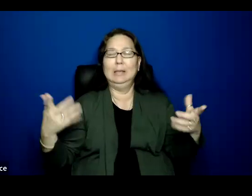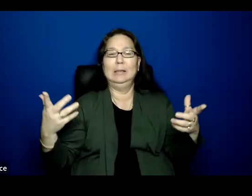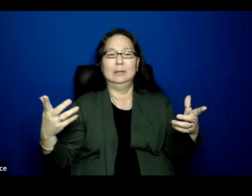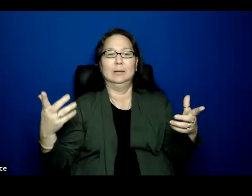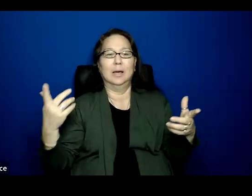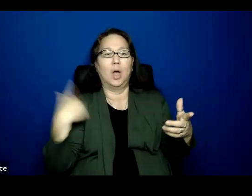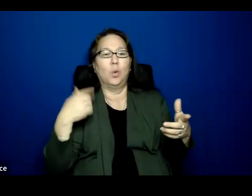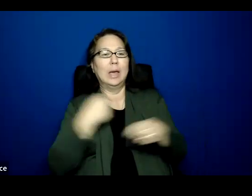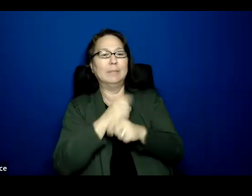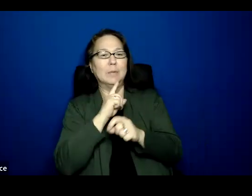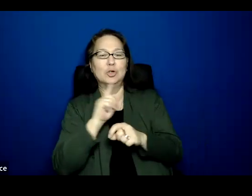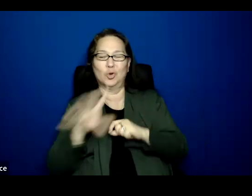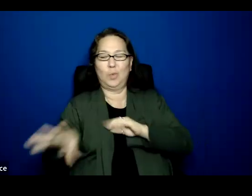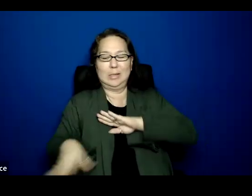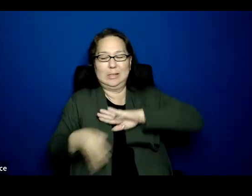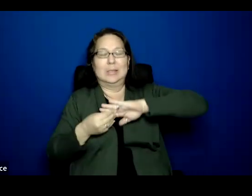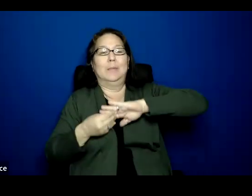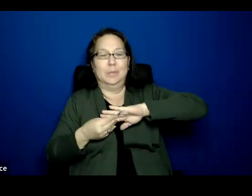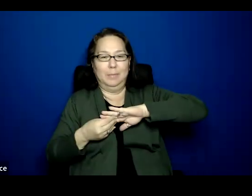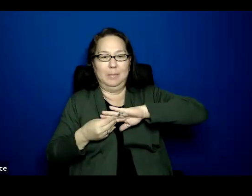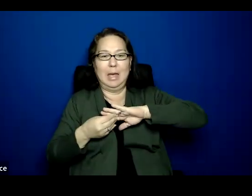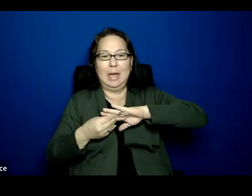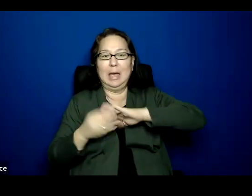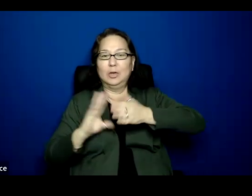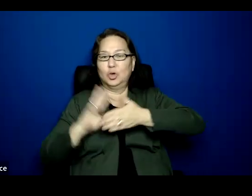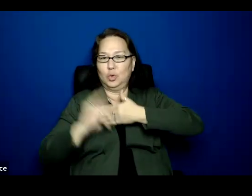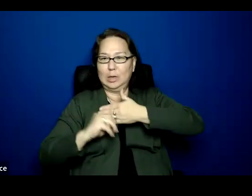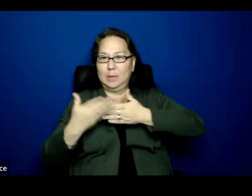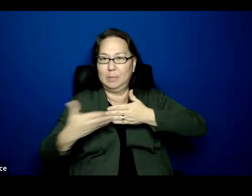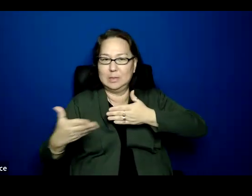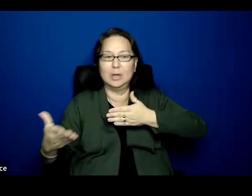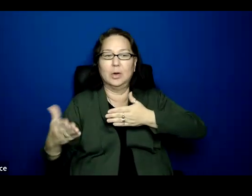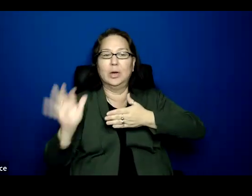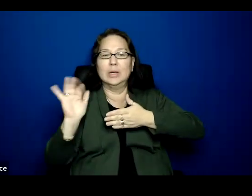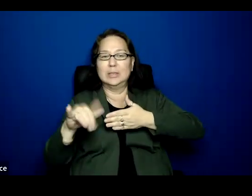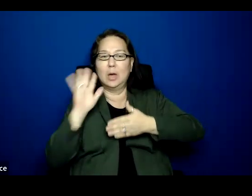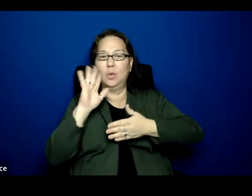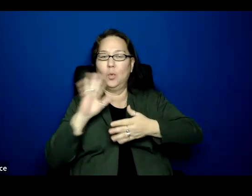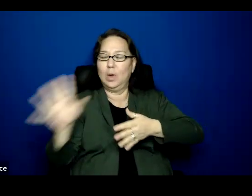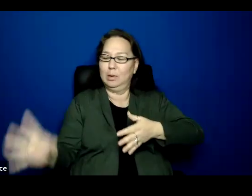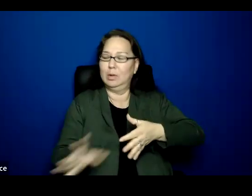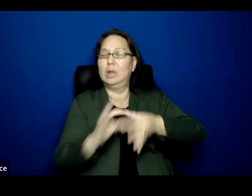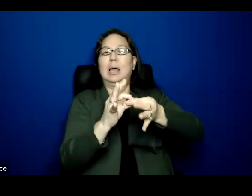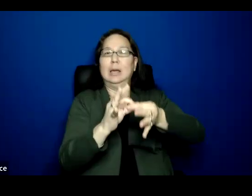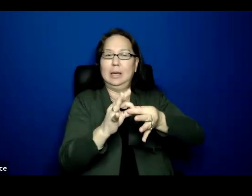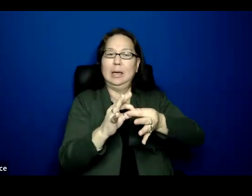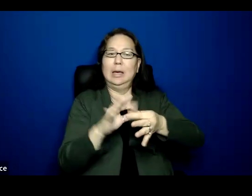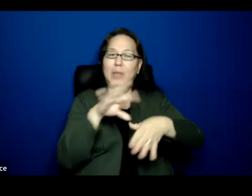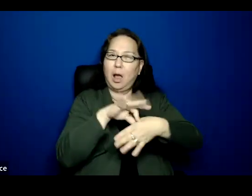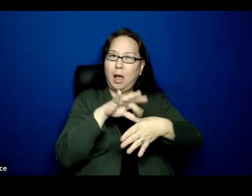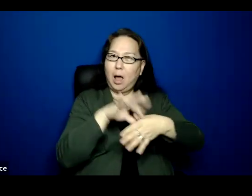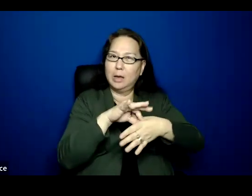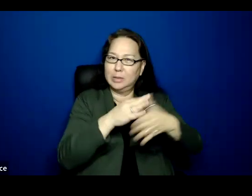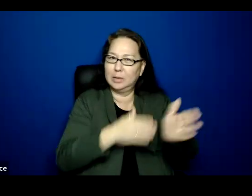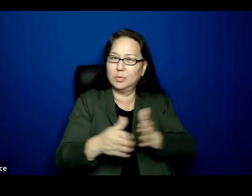curriculum materials that align to content standards. So that is an area that we're working on because we want to make sure that the instruction is rigorous, but it's